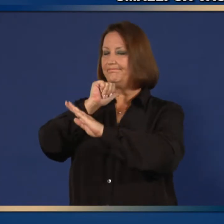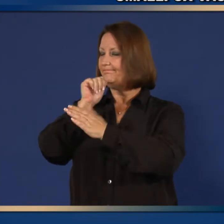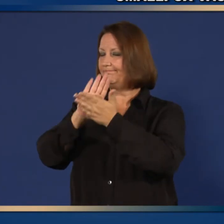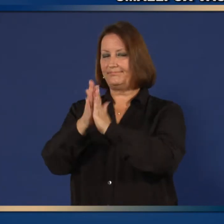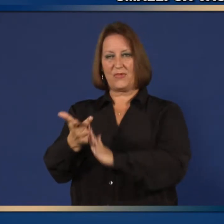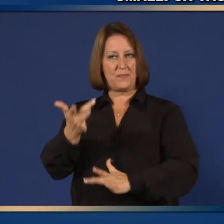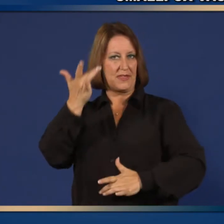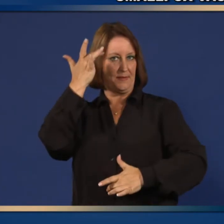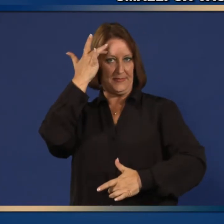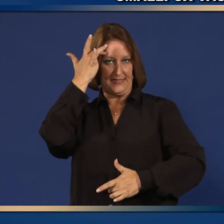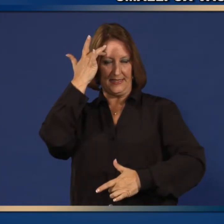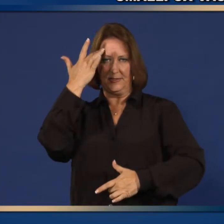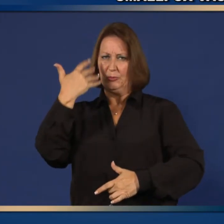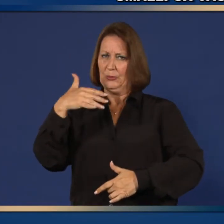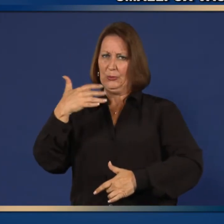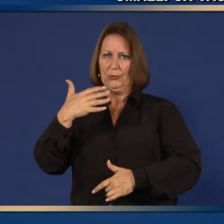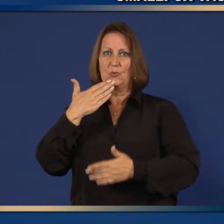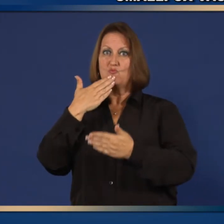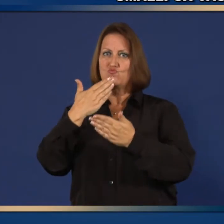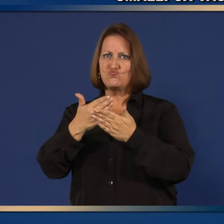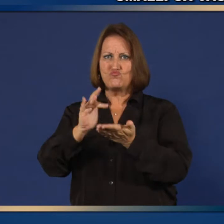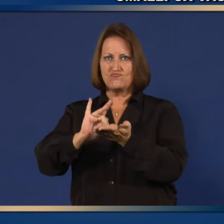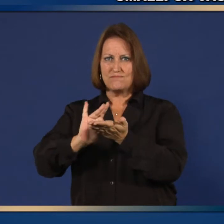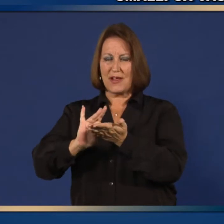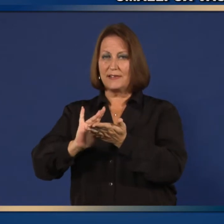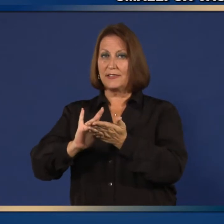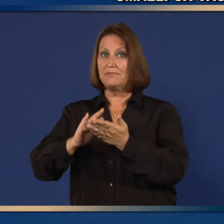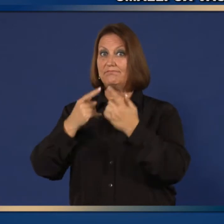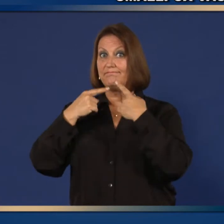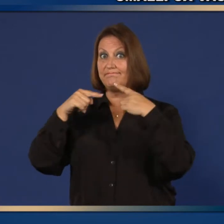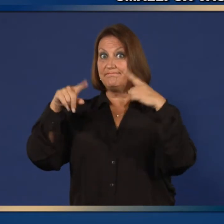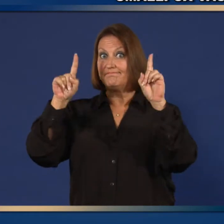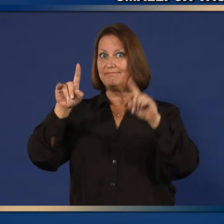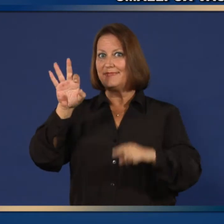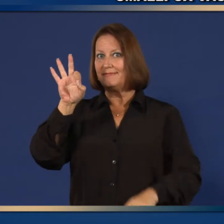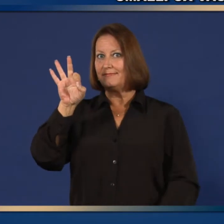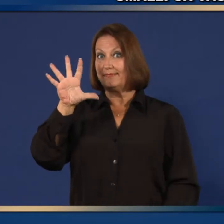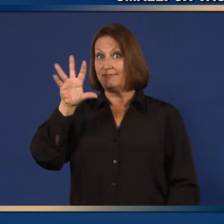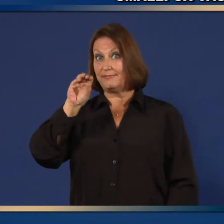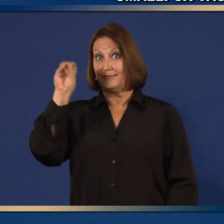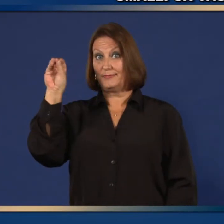The vaccine is about 95% effective.